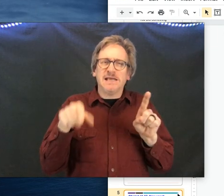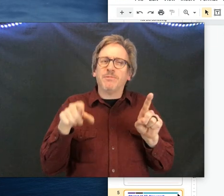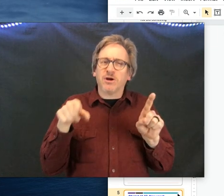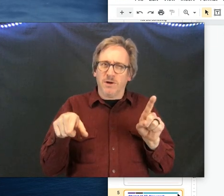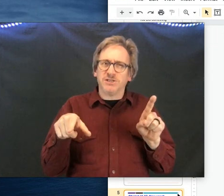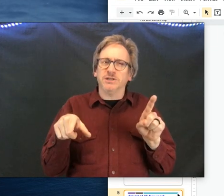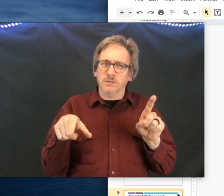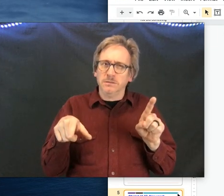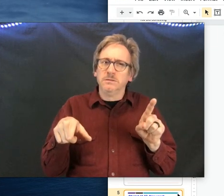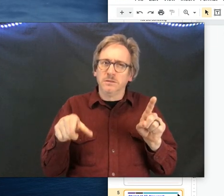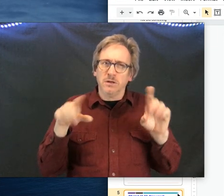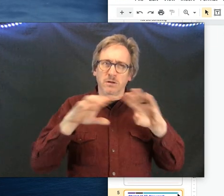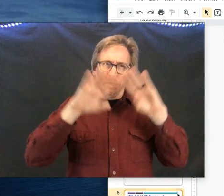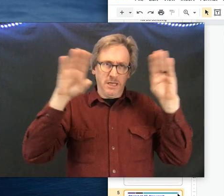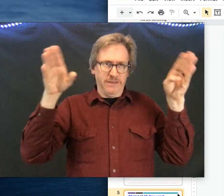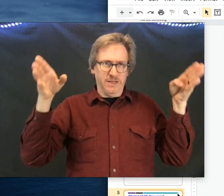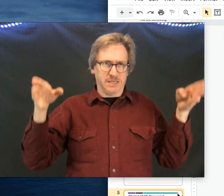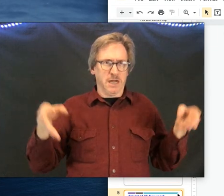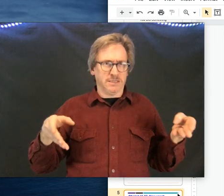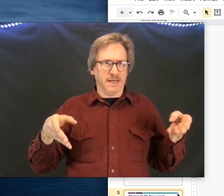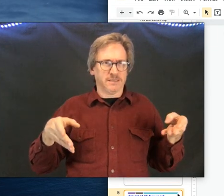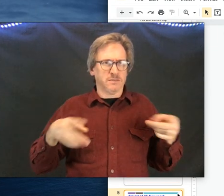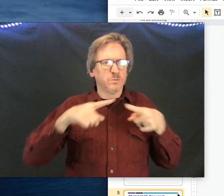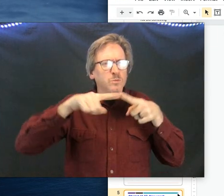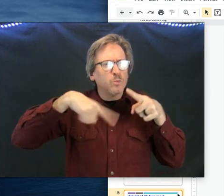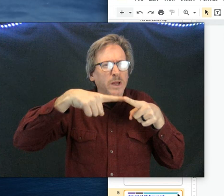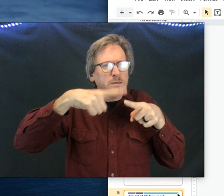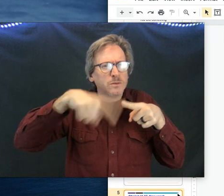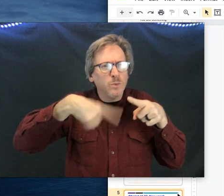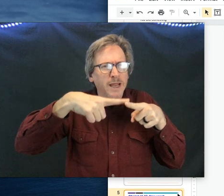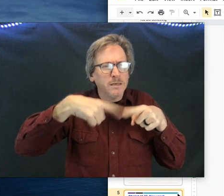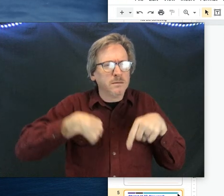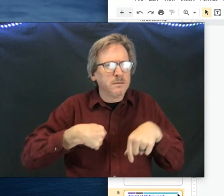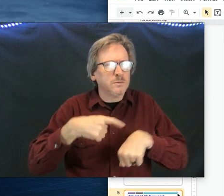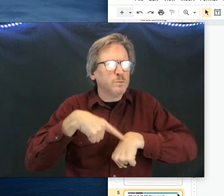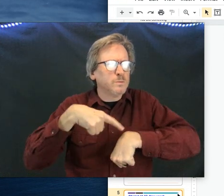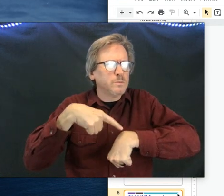is a separate question in this context. When,